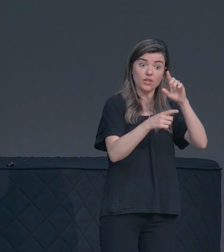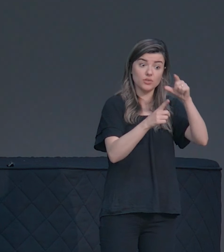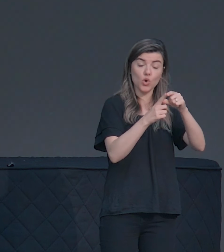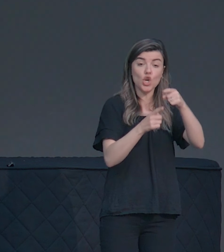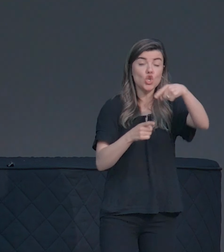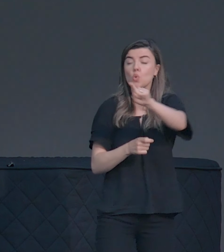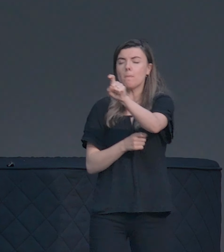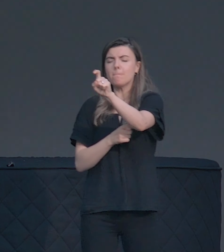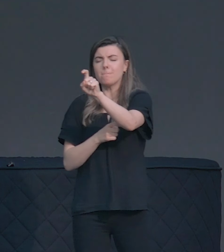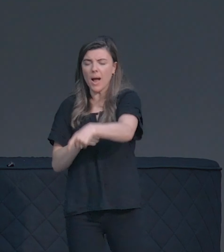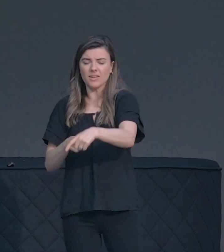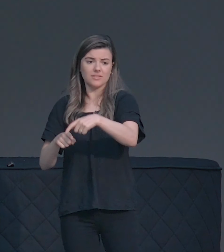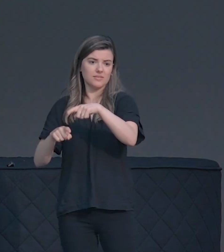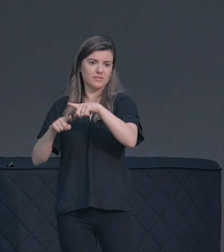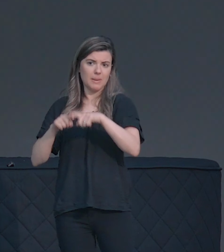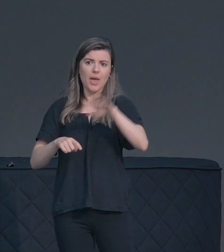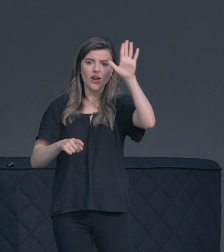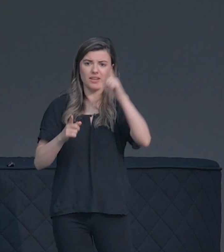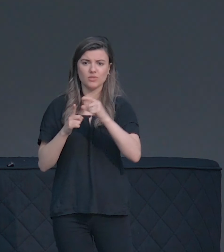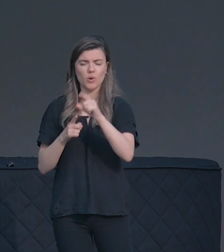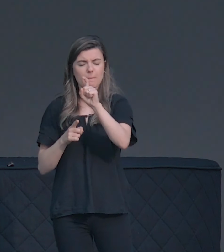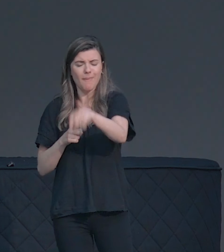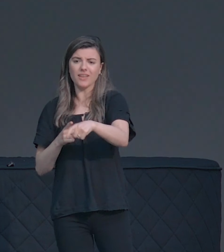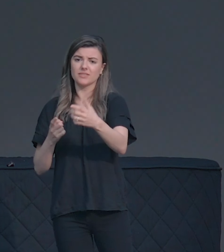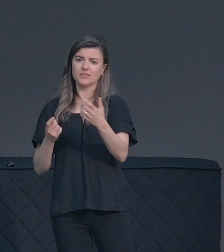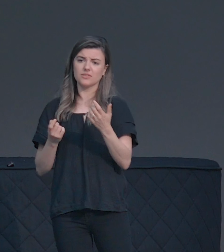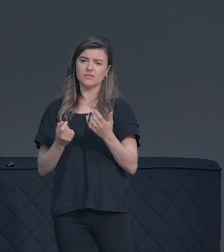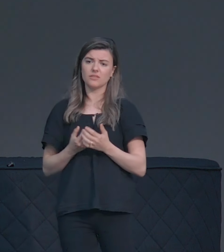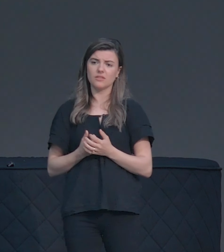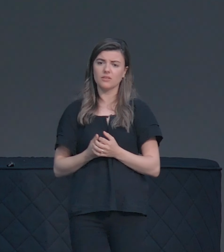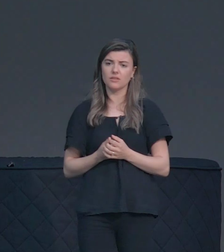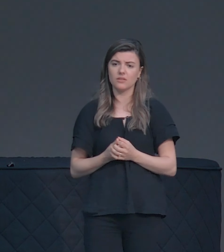depend on the word of God.